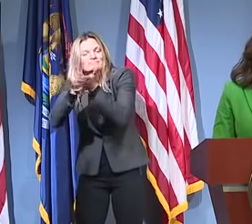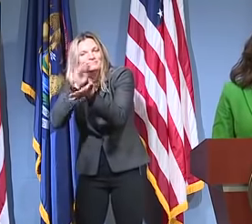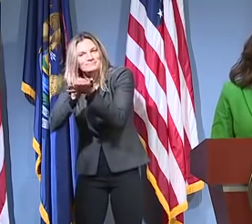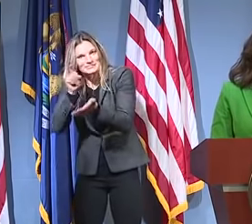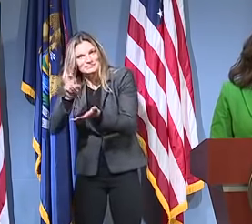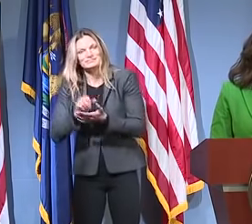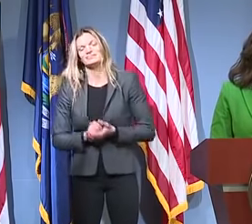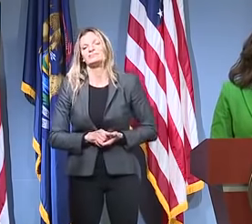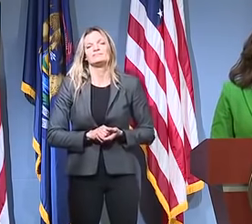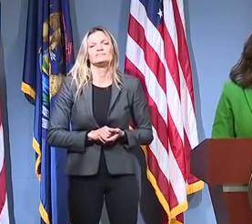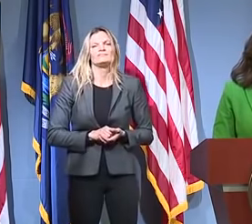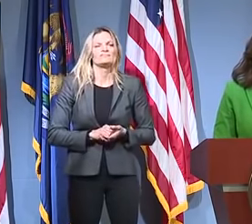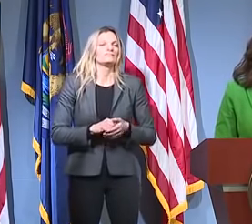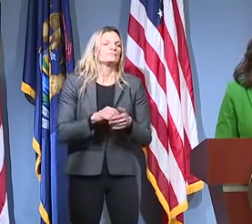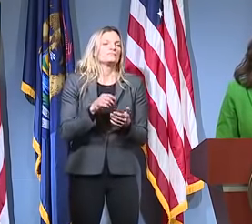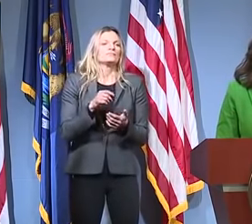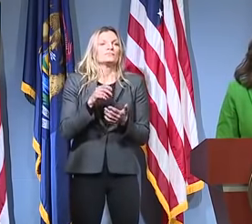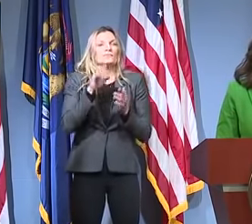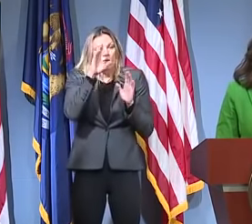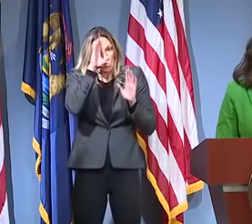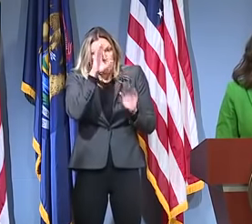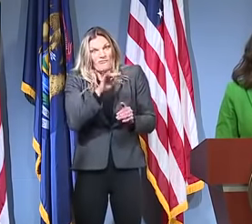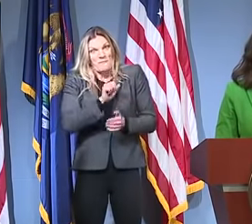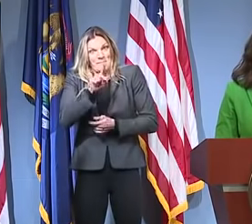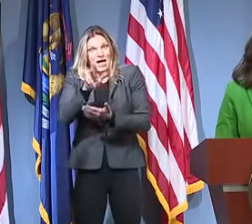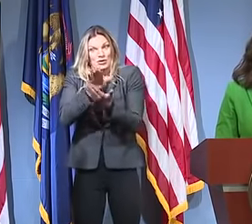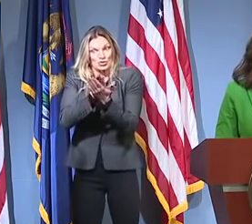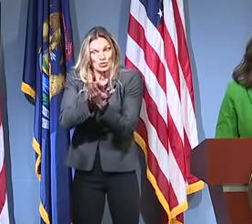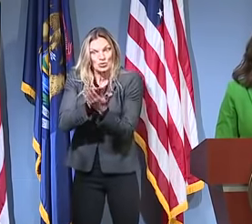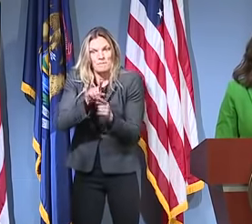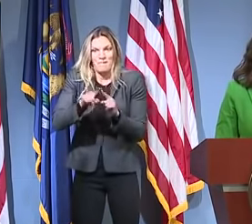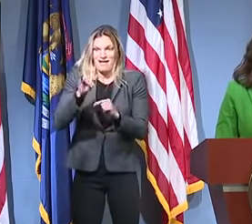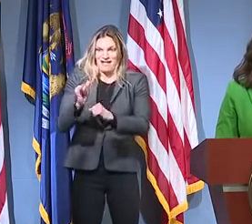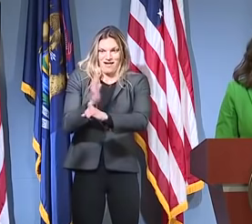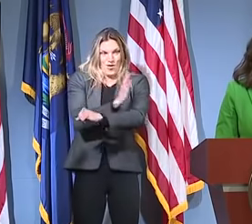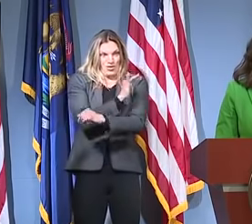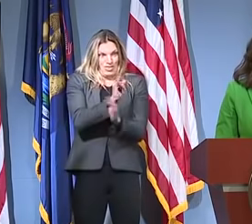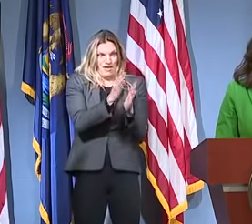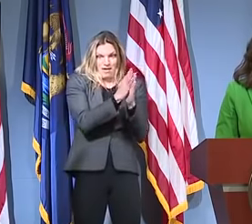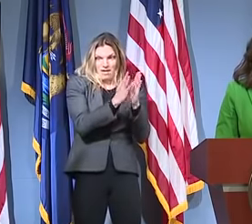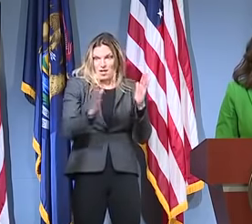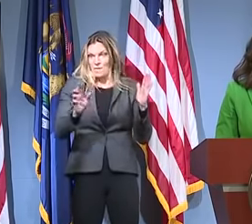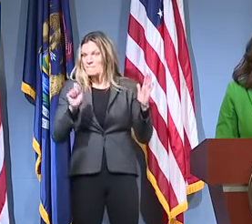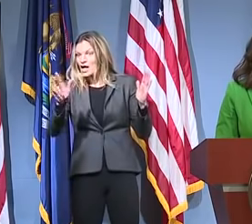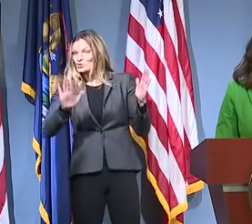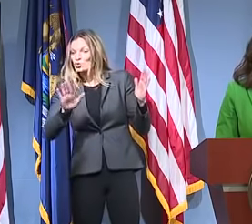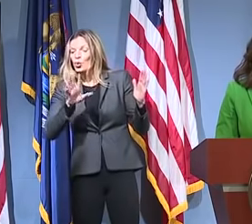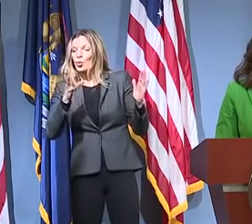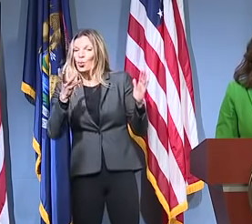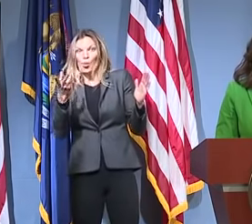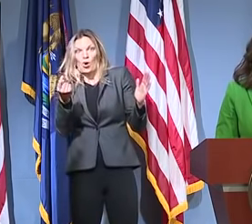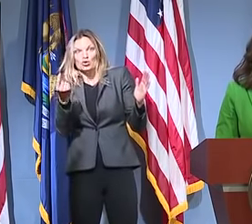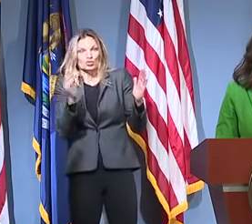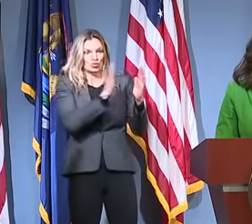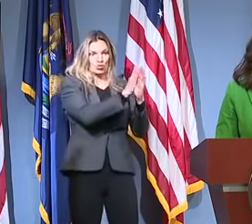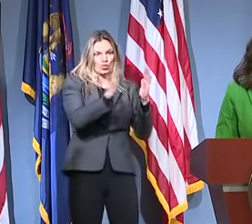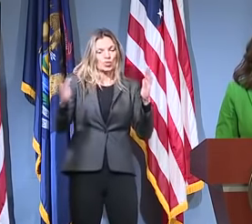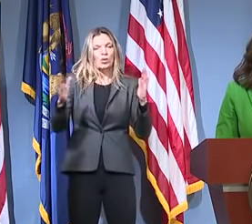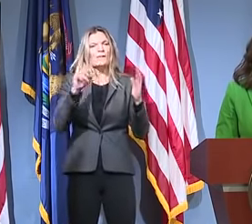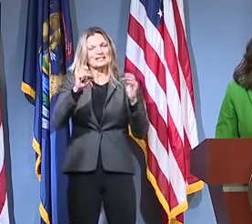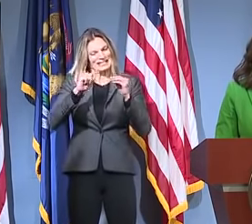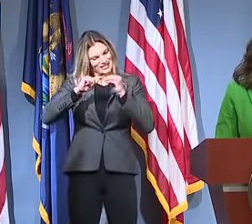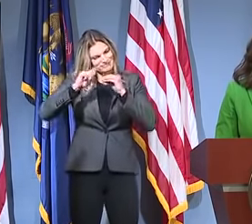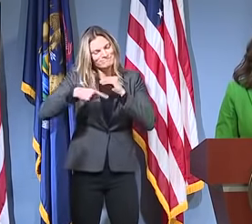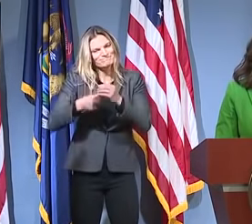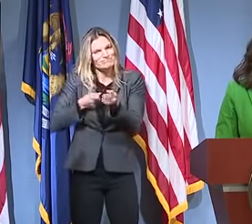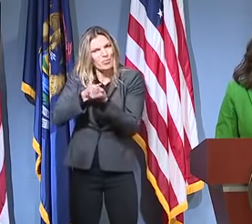that in-person instruction resumes, is going to create a lot of challenges. We're going to need to get our kids the kind of wraparound supports that they need to be